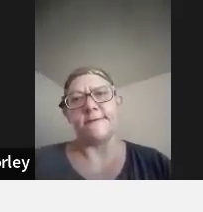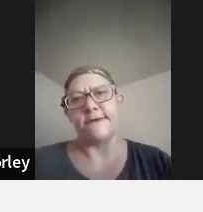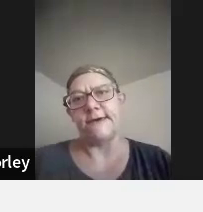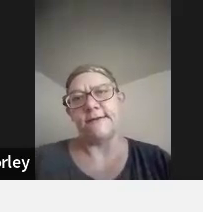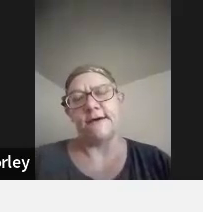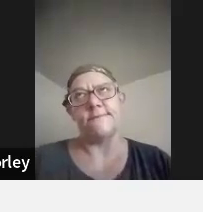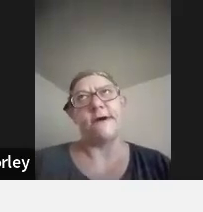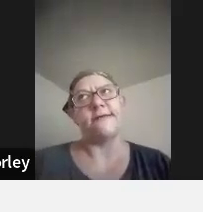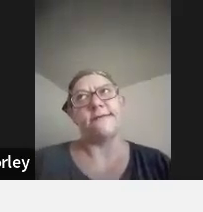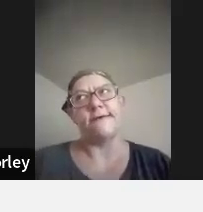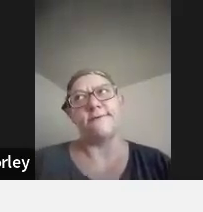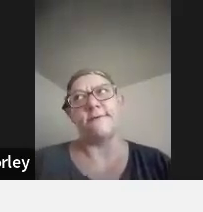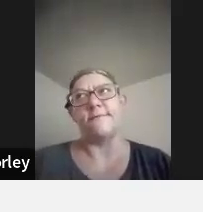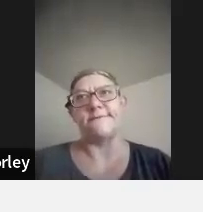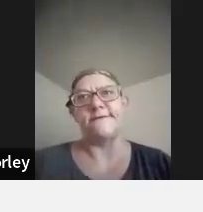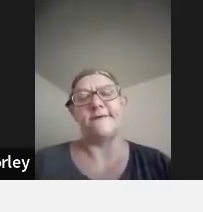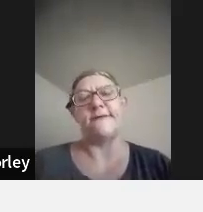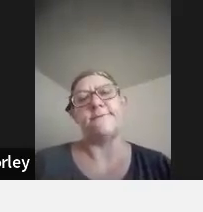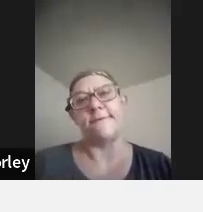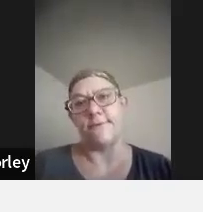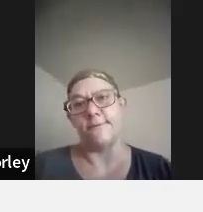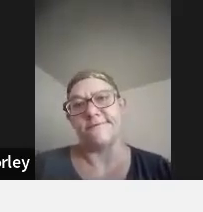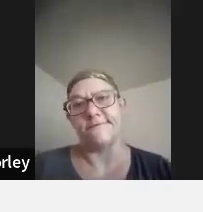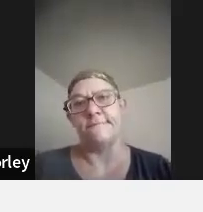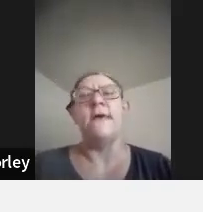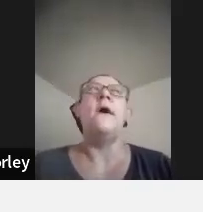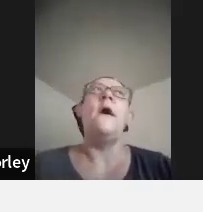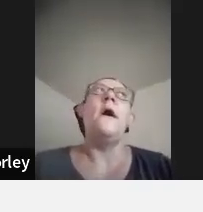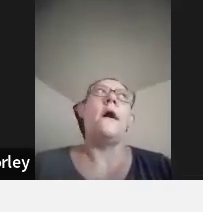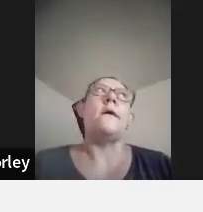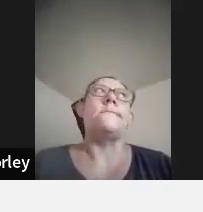experience advocate of IDG with homelessness, and I was a youth homeless.